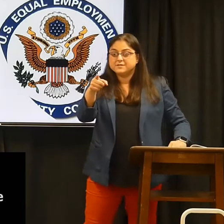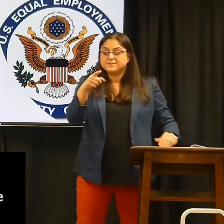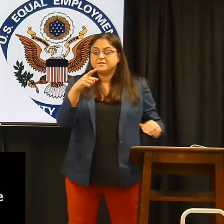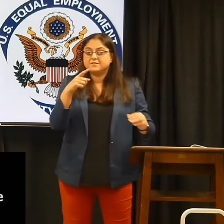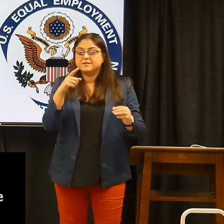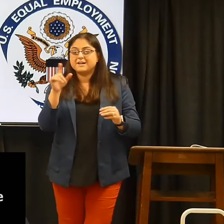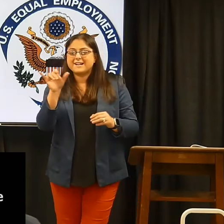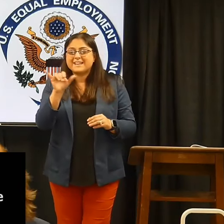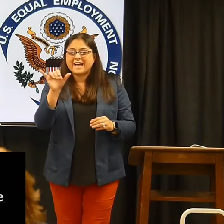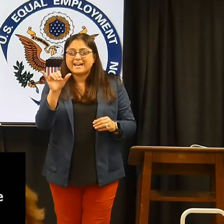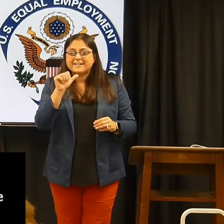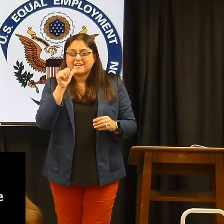what I remember.